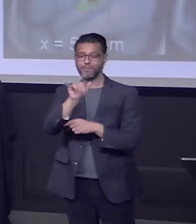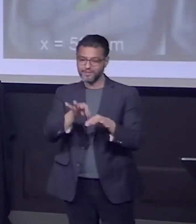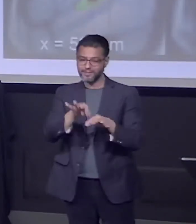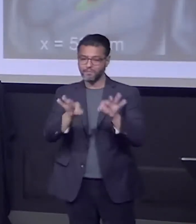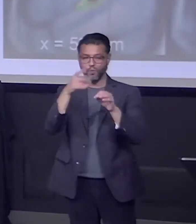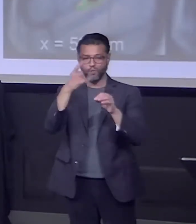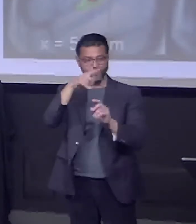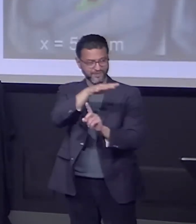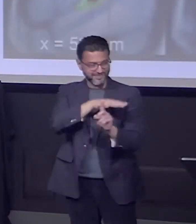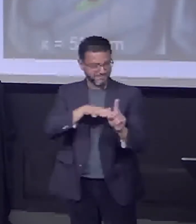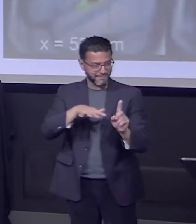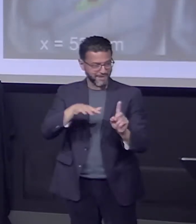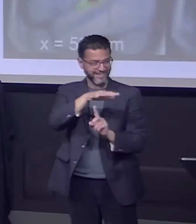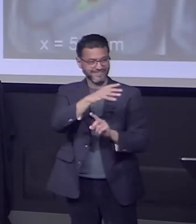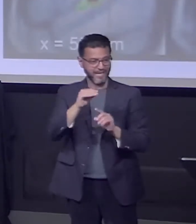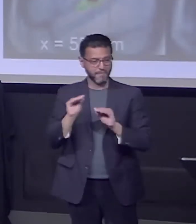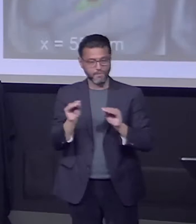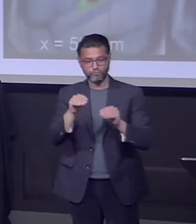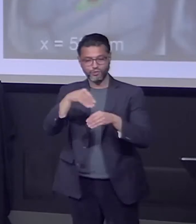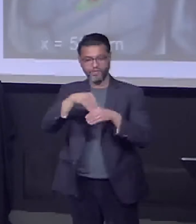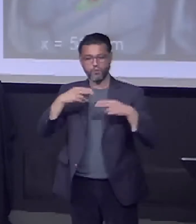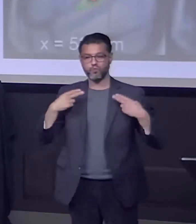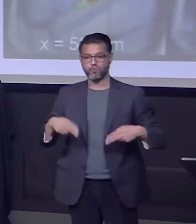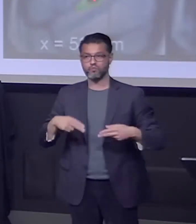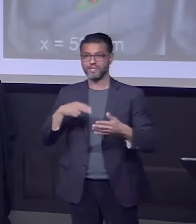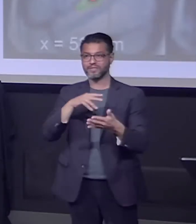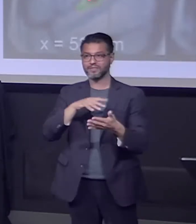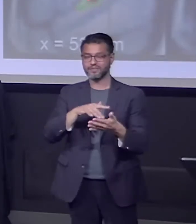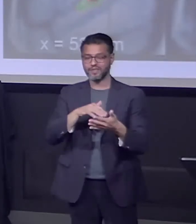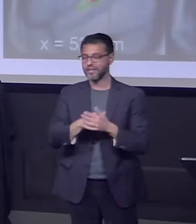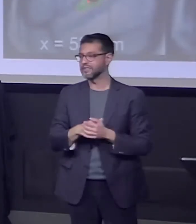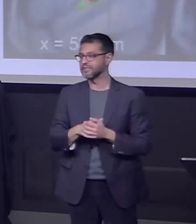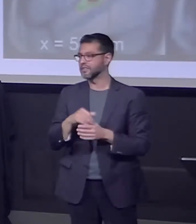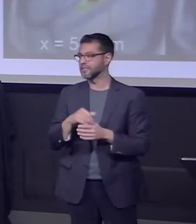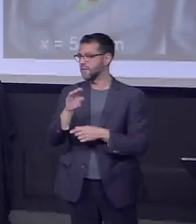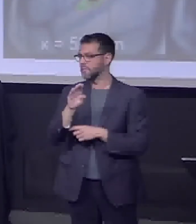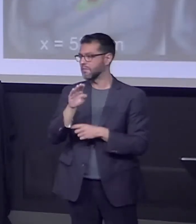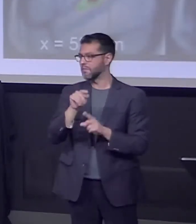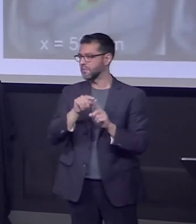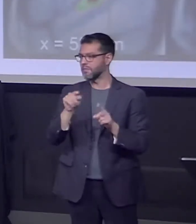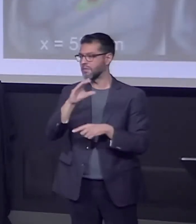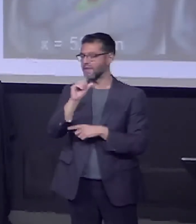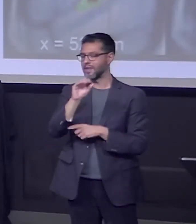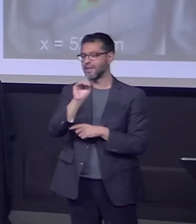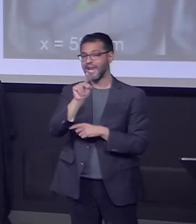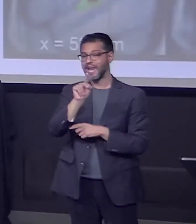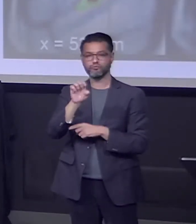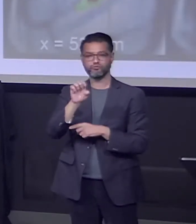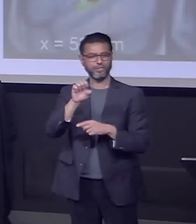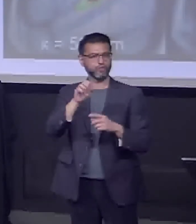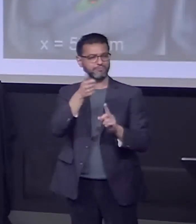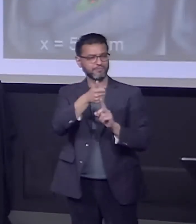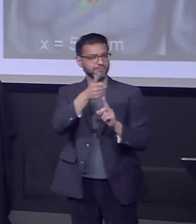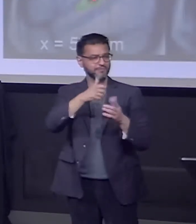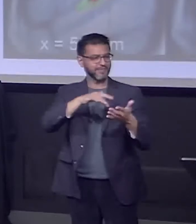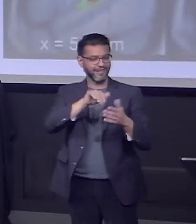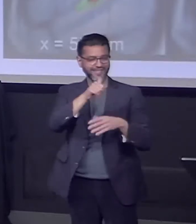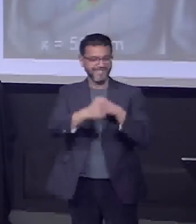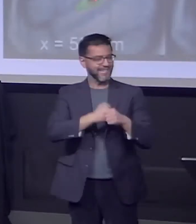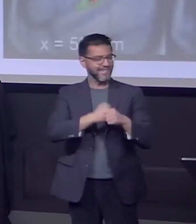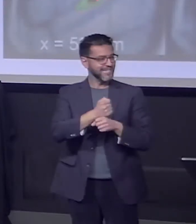human studies. A group in Cambridge has done these studies also more than 10 years ago now,